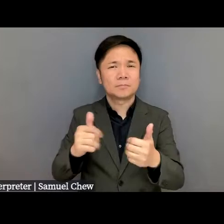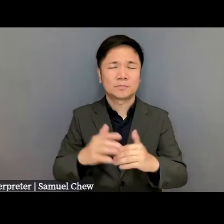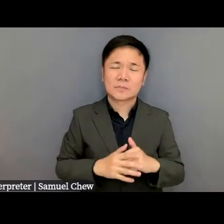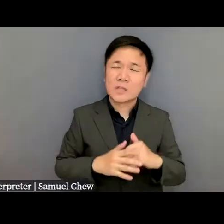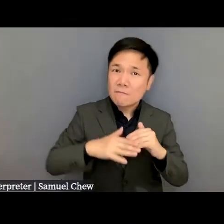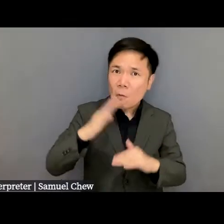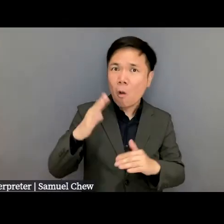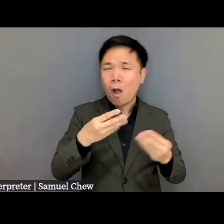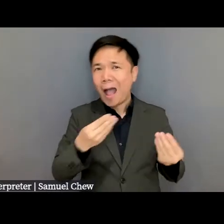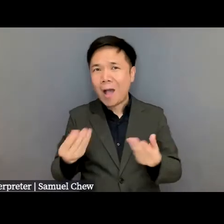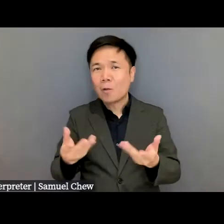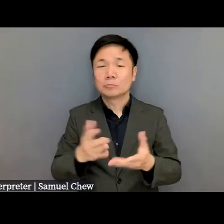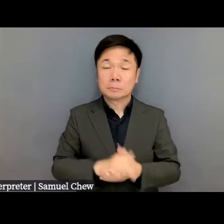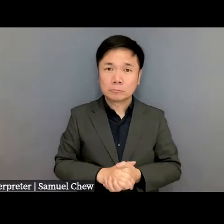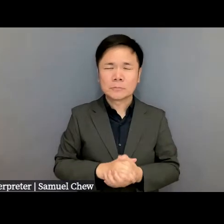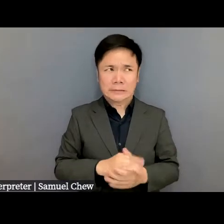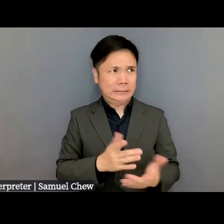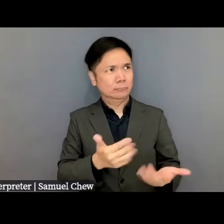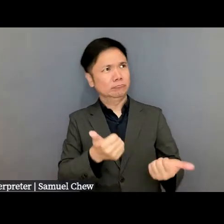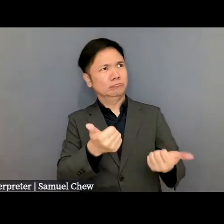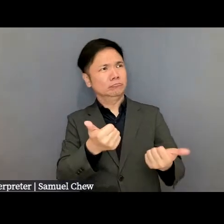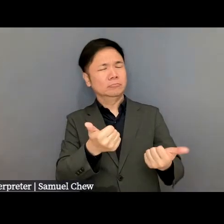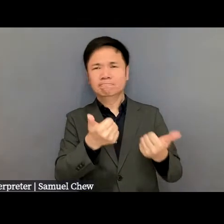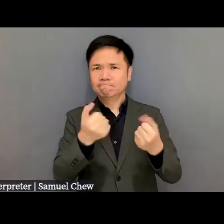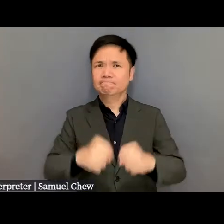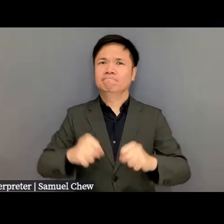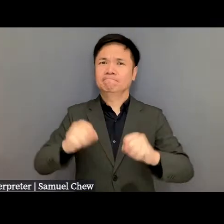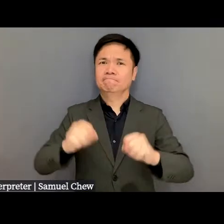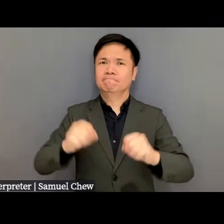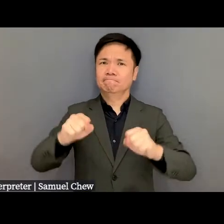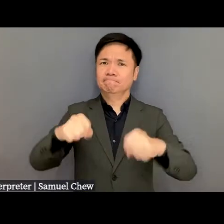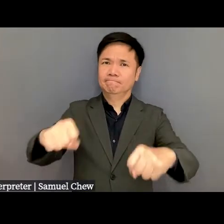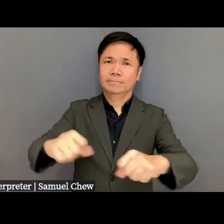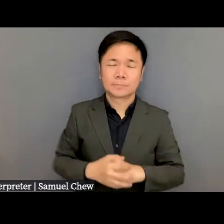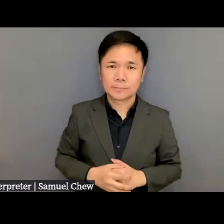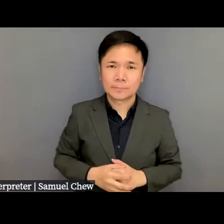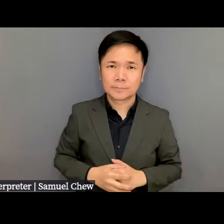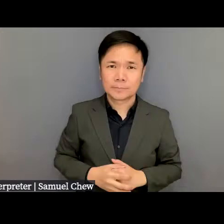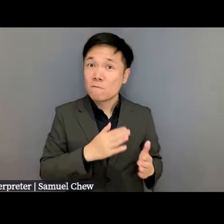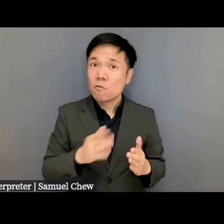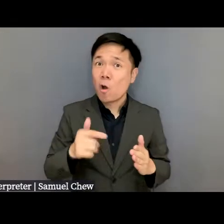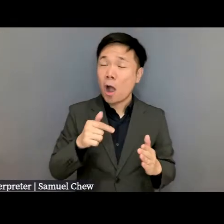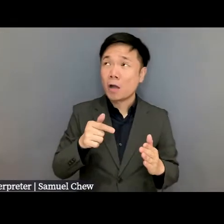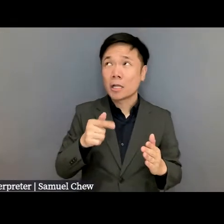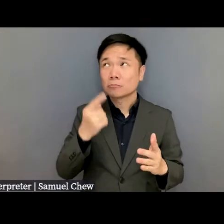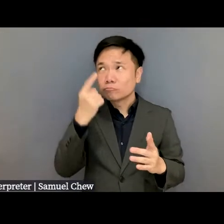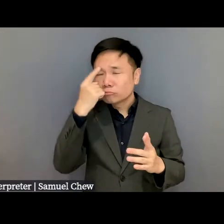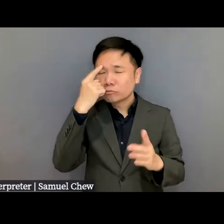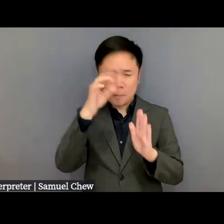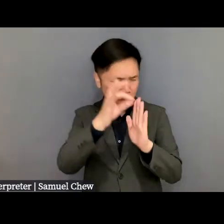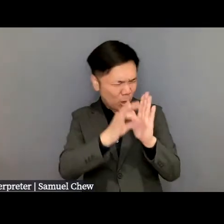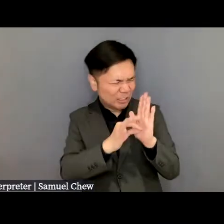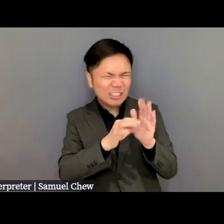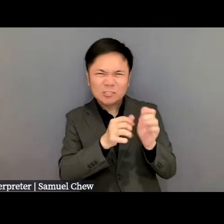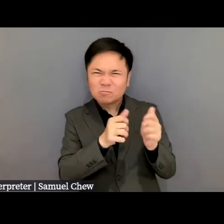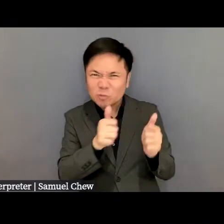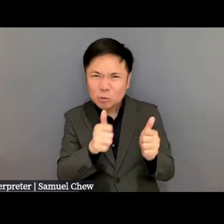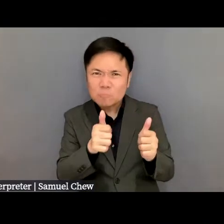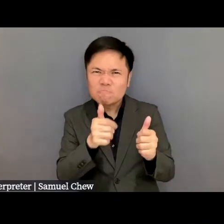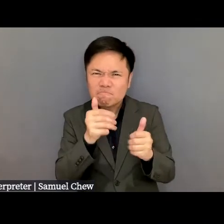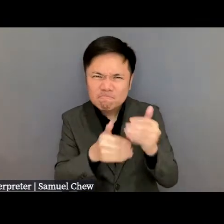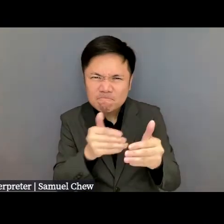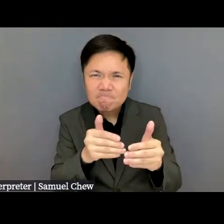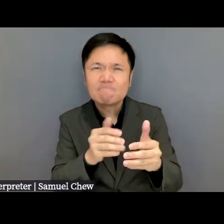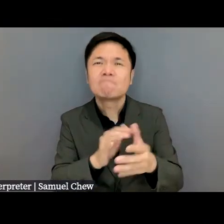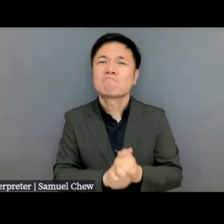situations that can happen. So we can do it like we did for the Safer Carnival policy, but as well as, for example,